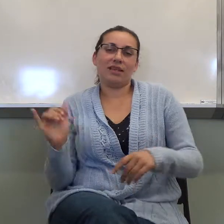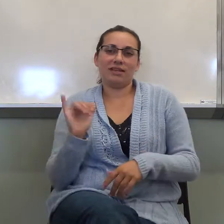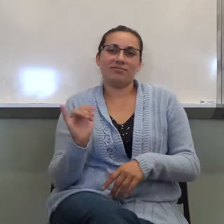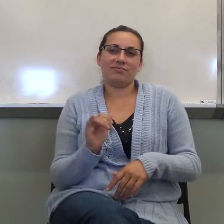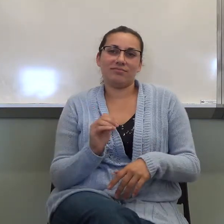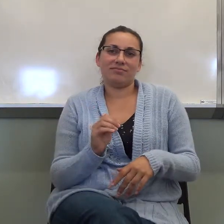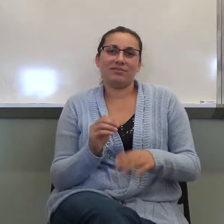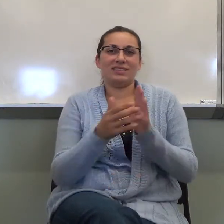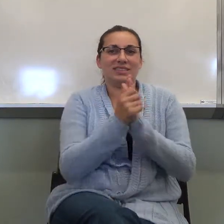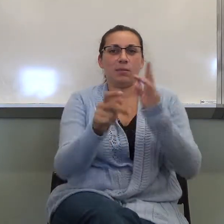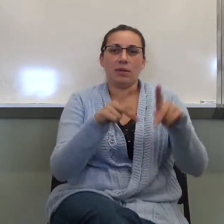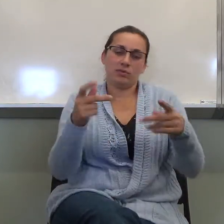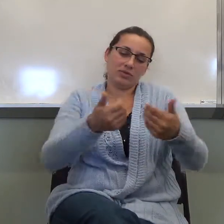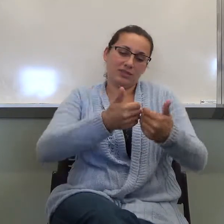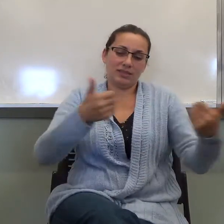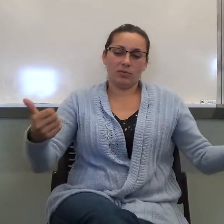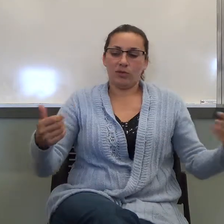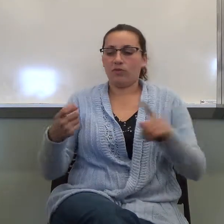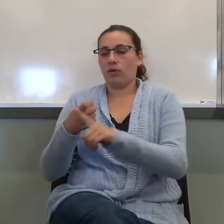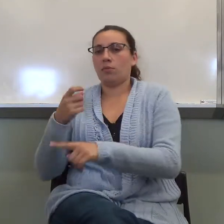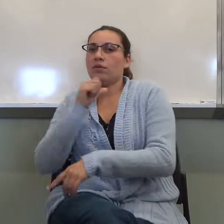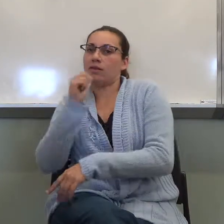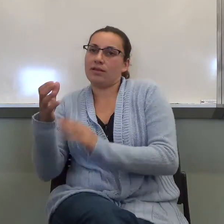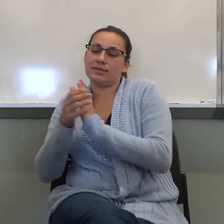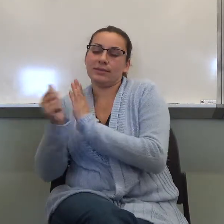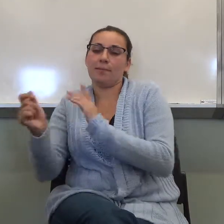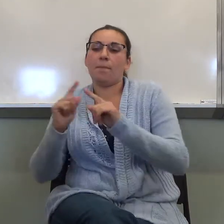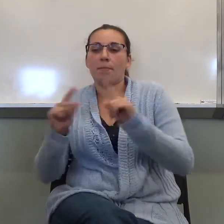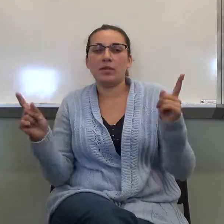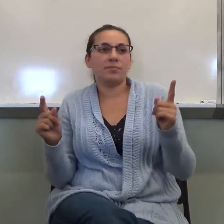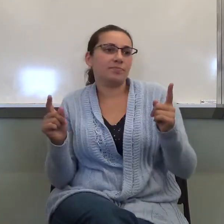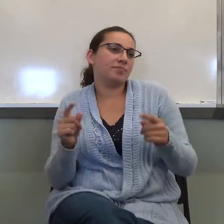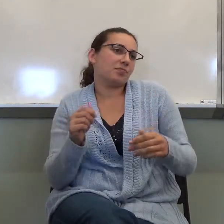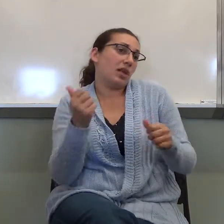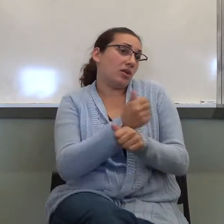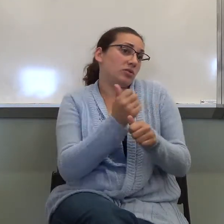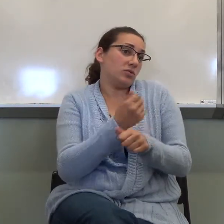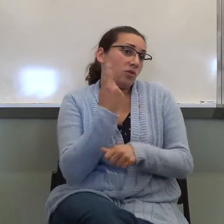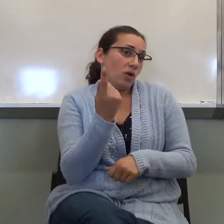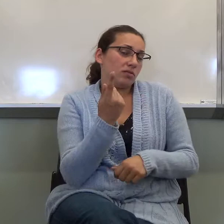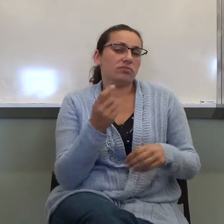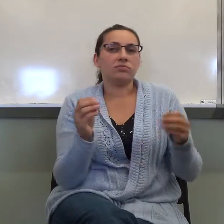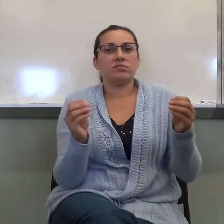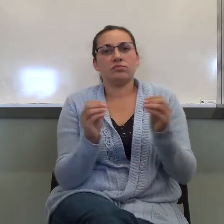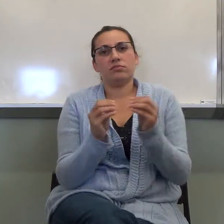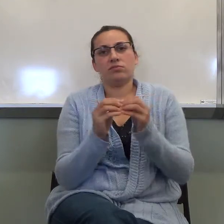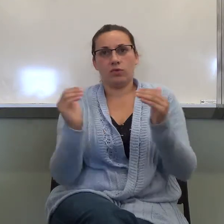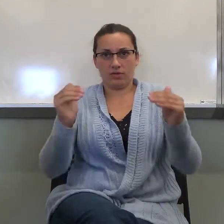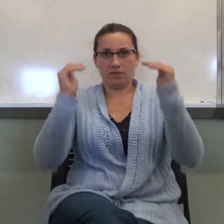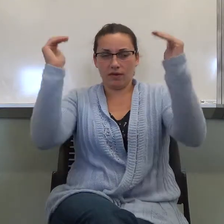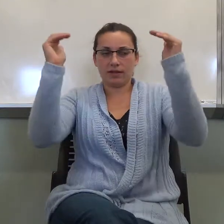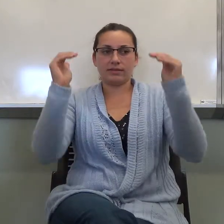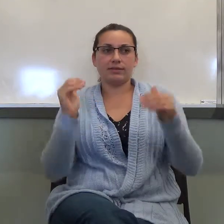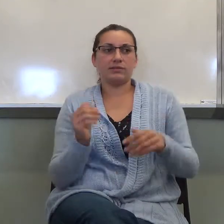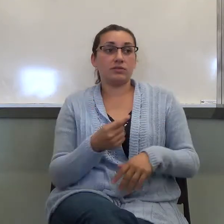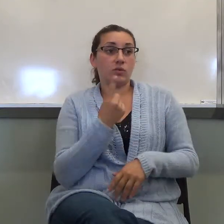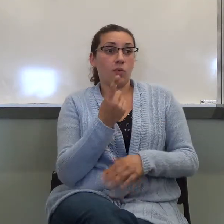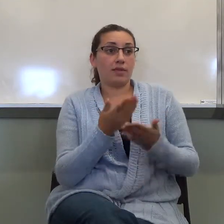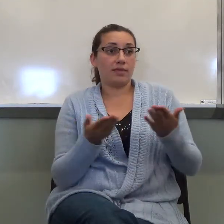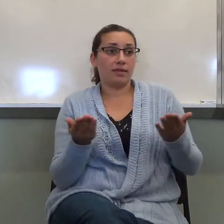next class, pre-algebra. You can do a lot better when you get to algebra. So one of these things is, what happens when